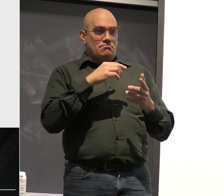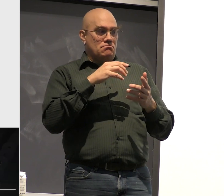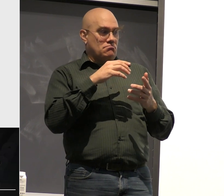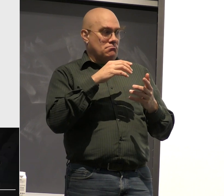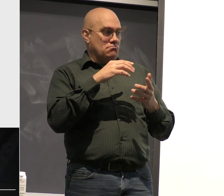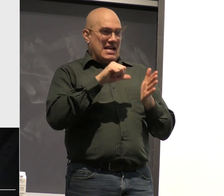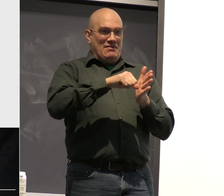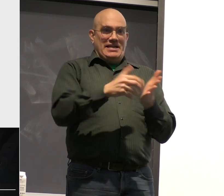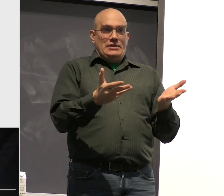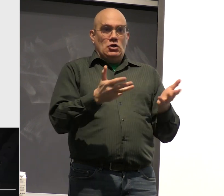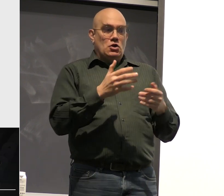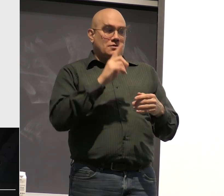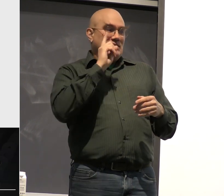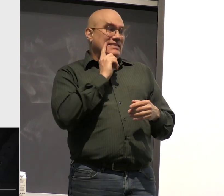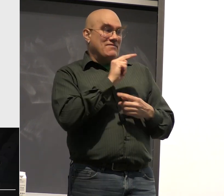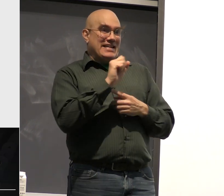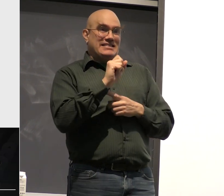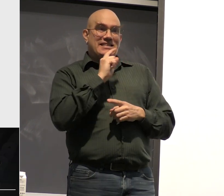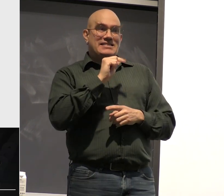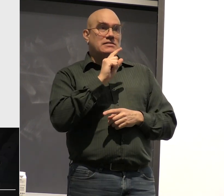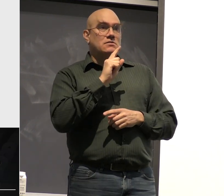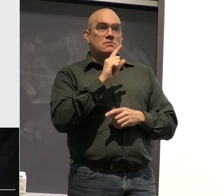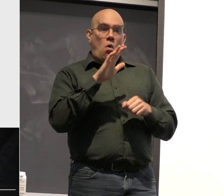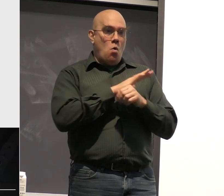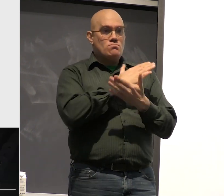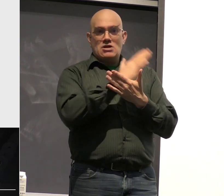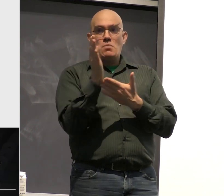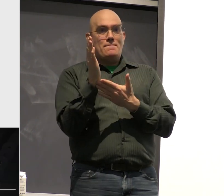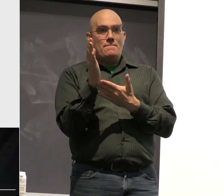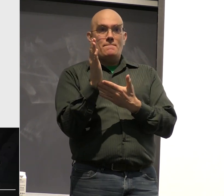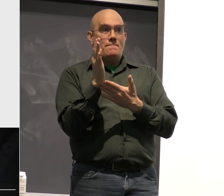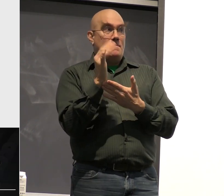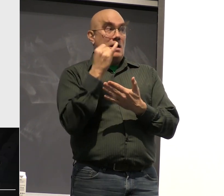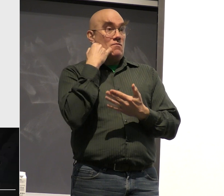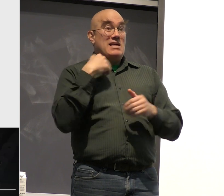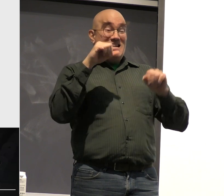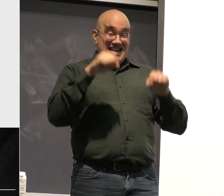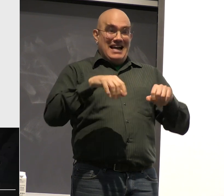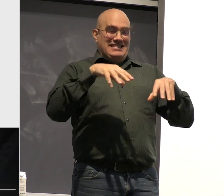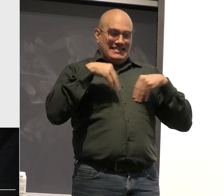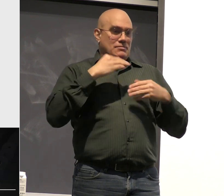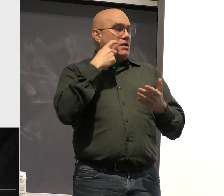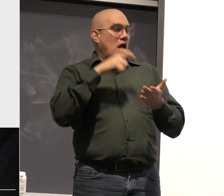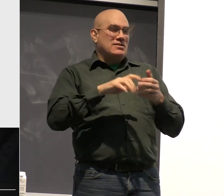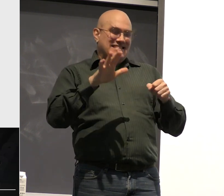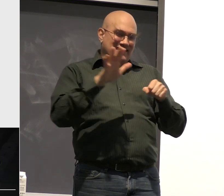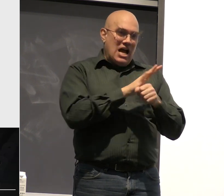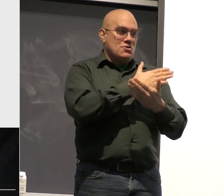That's kind of what I'm emphasizing here tonight, is that deafness is on the spectrum. It's a whole spectrum, and we have to accept